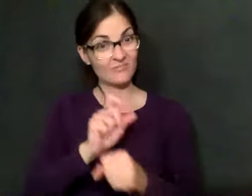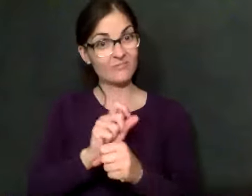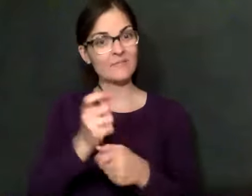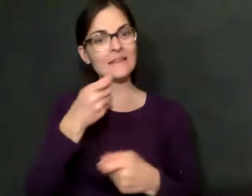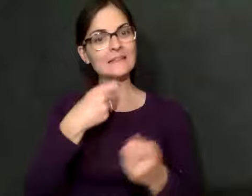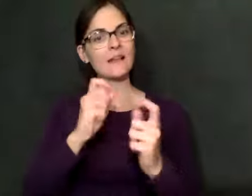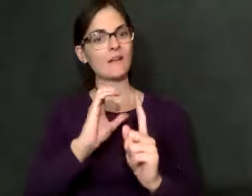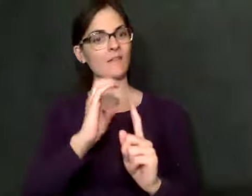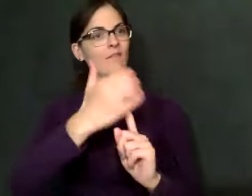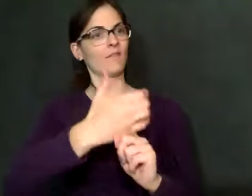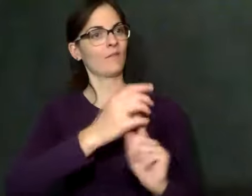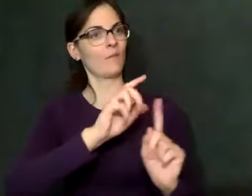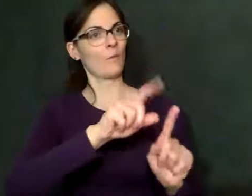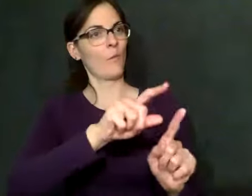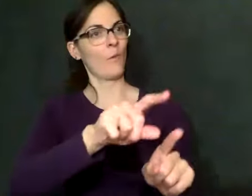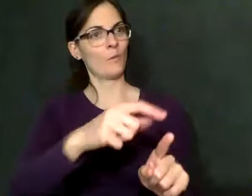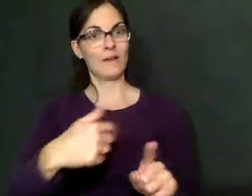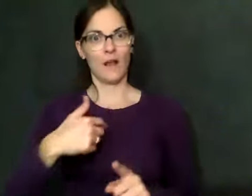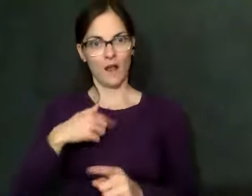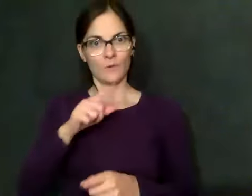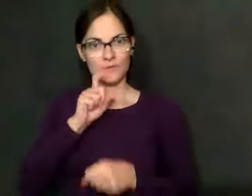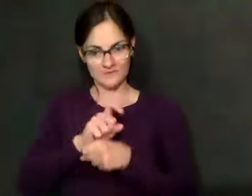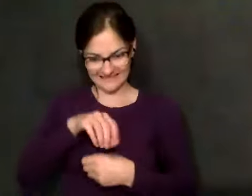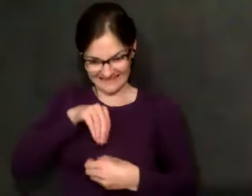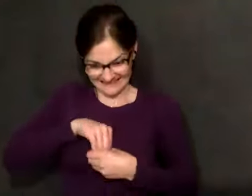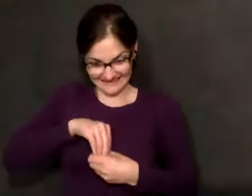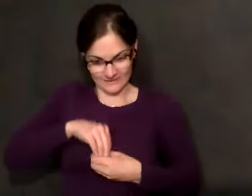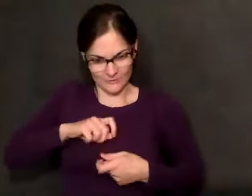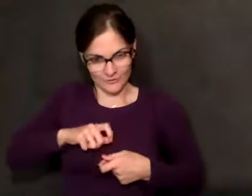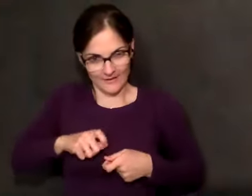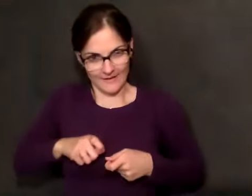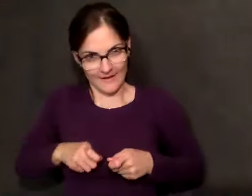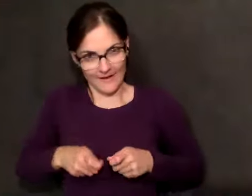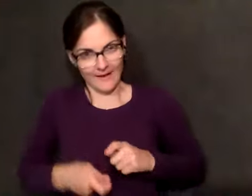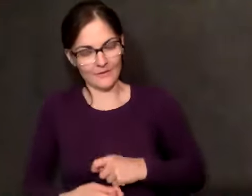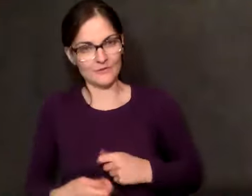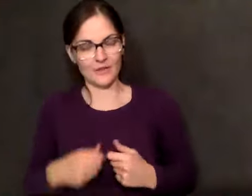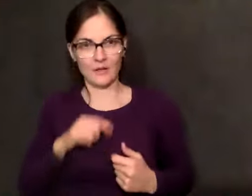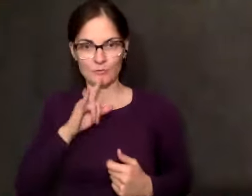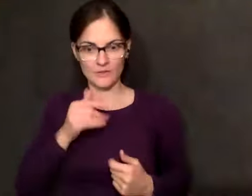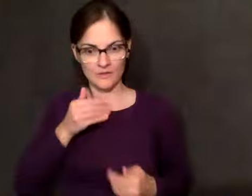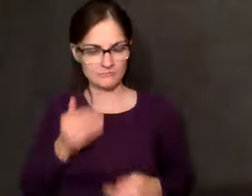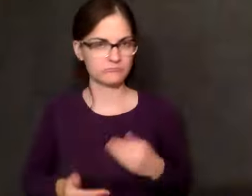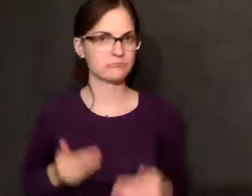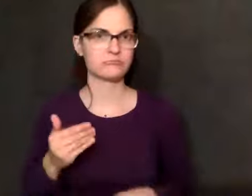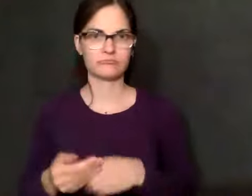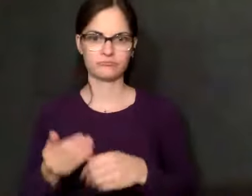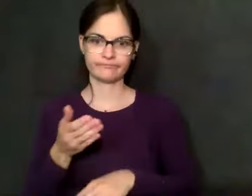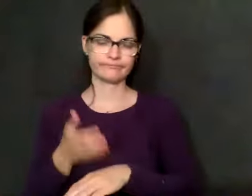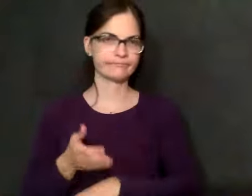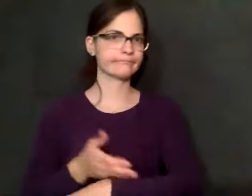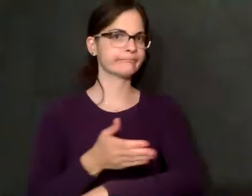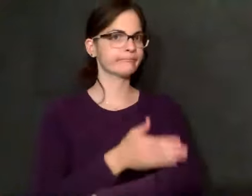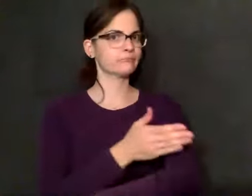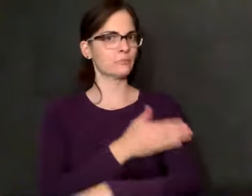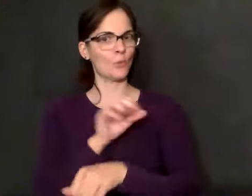great changes were occurring in me. And I was sitting down and I was actually doing some work in regard to the 12 steps that had been